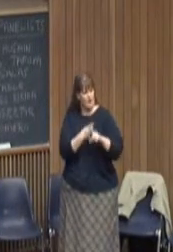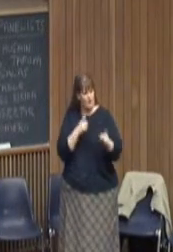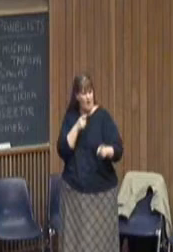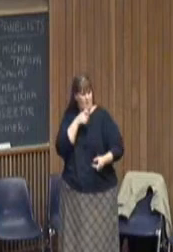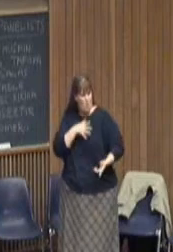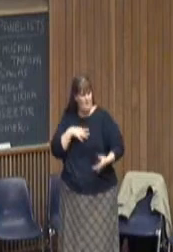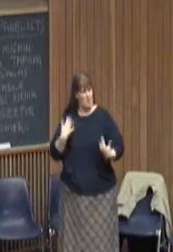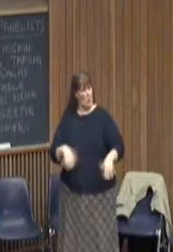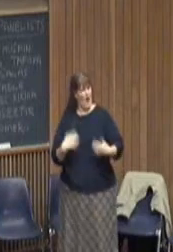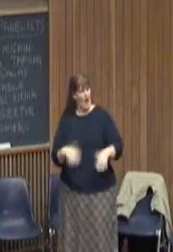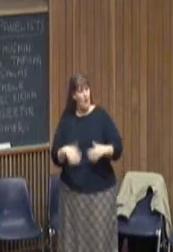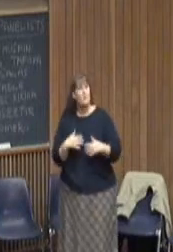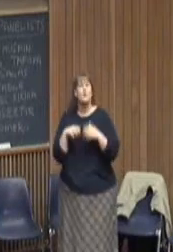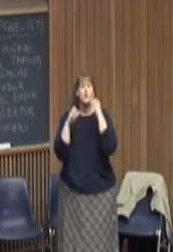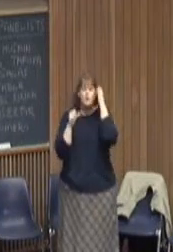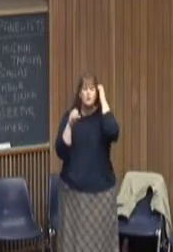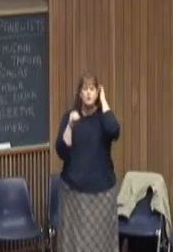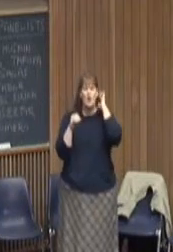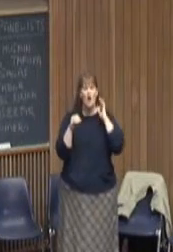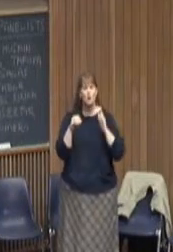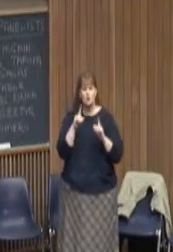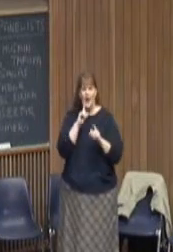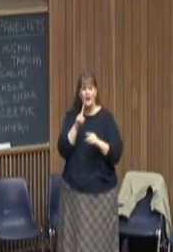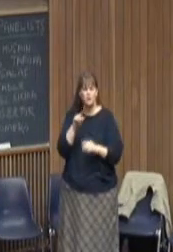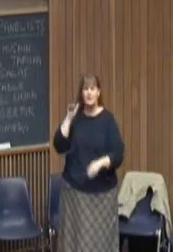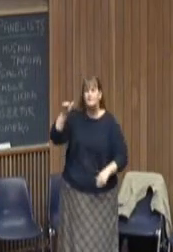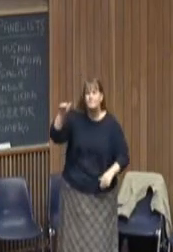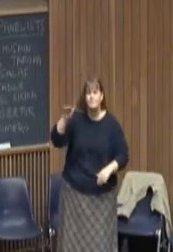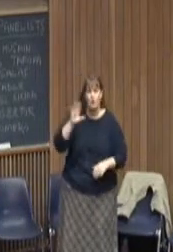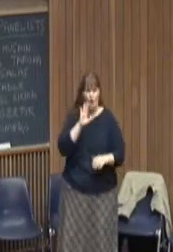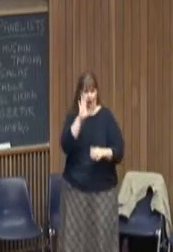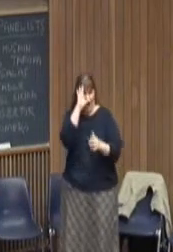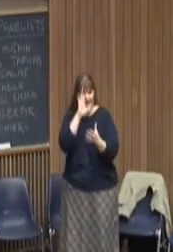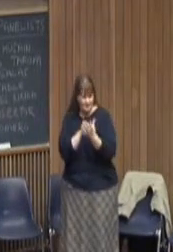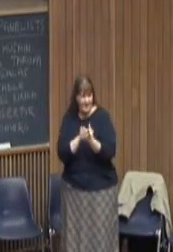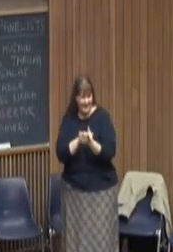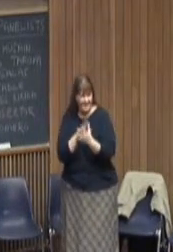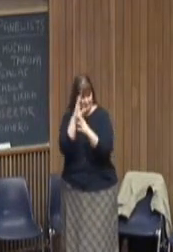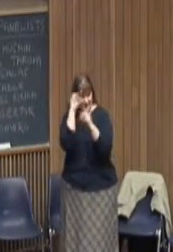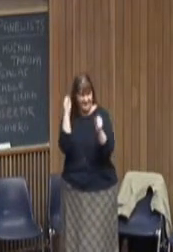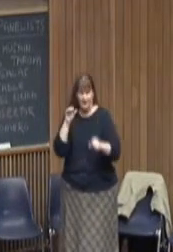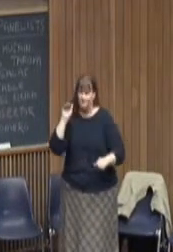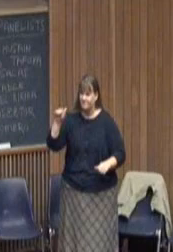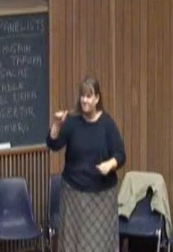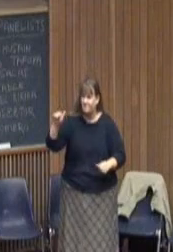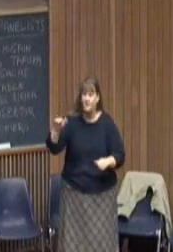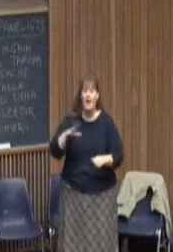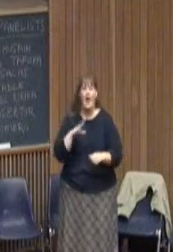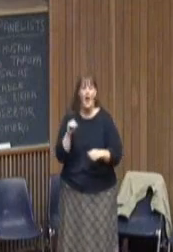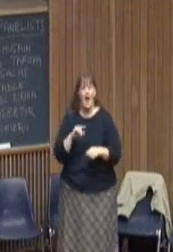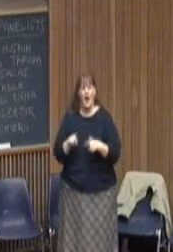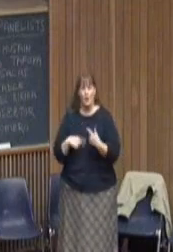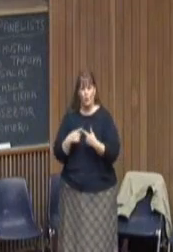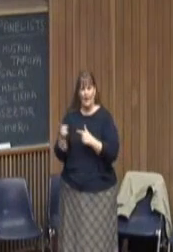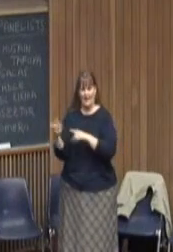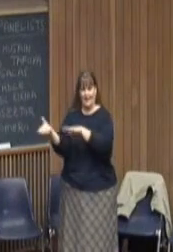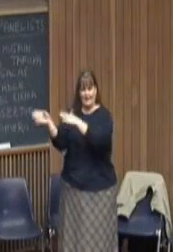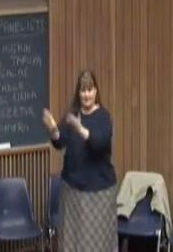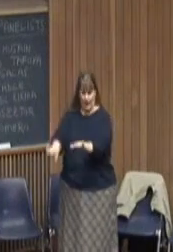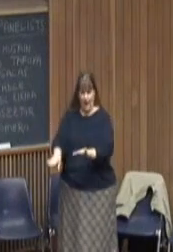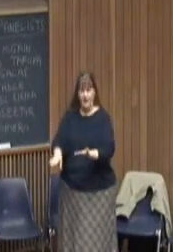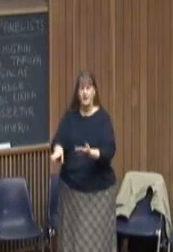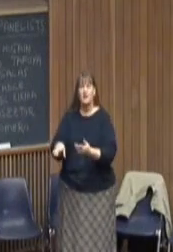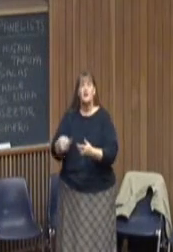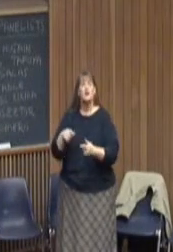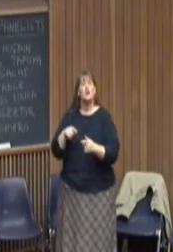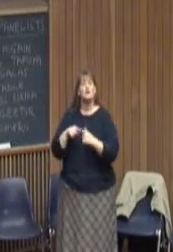so what she did, she actually lobbied to the president, her husband, and then after he passed away, he lobbied to the new